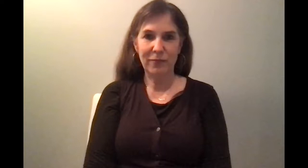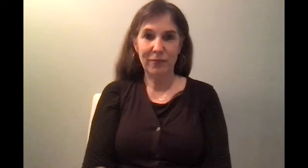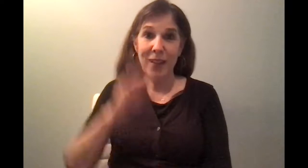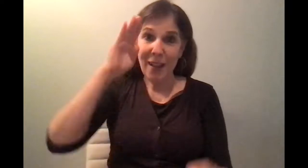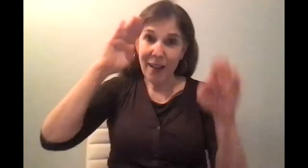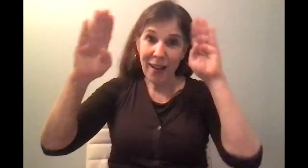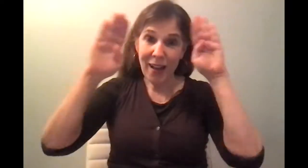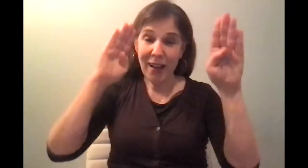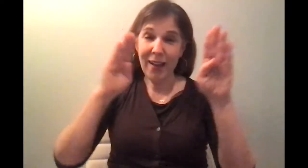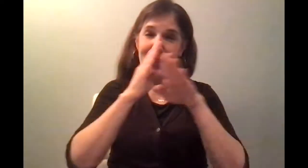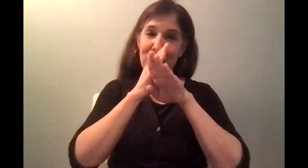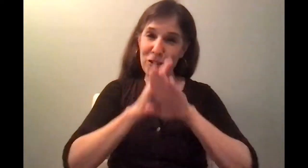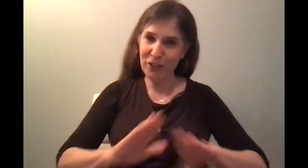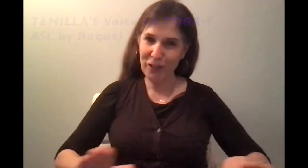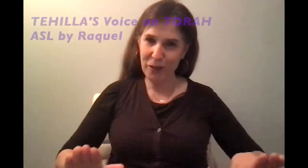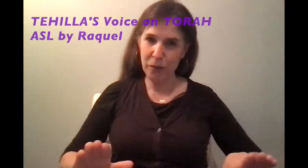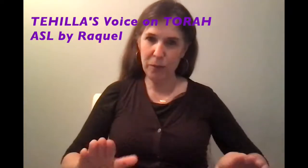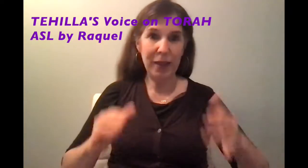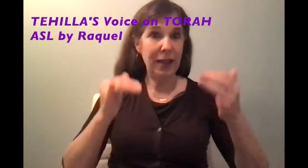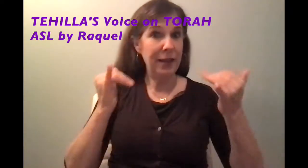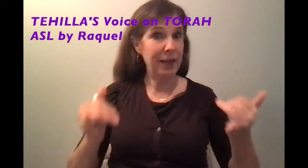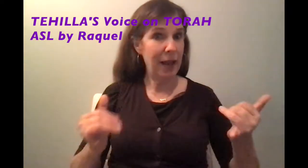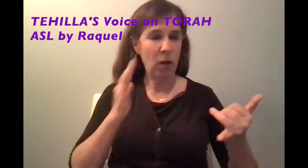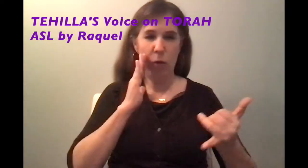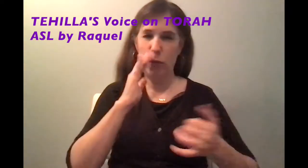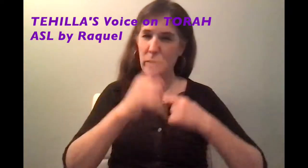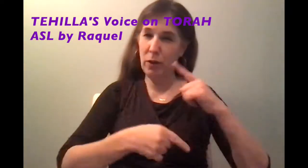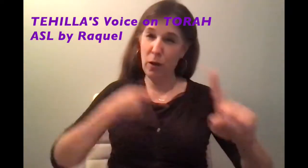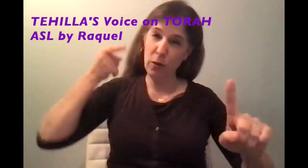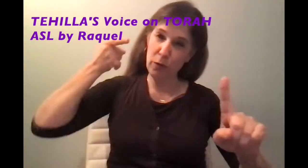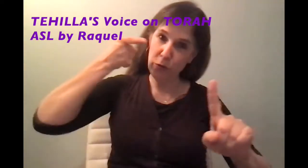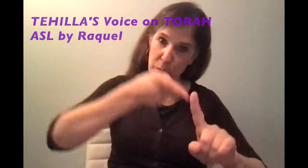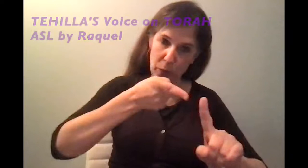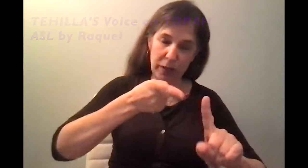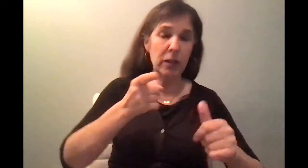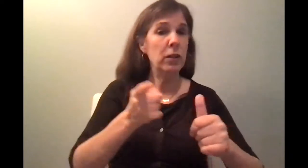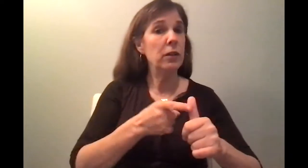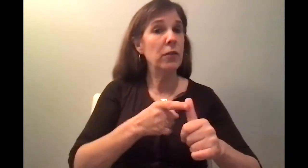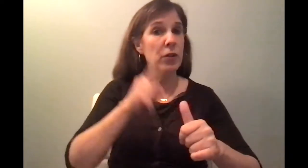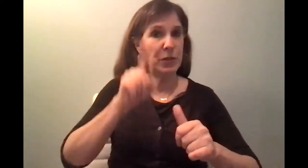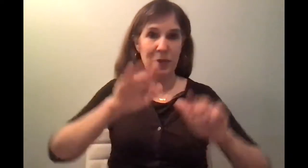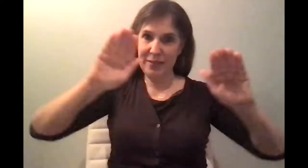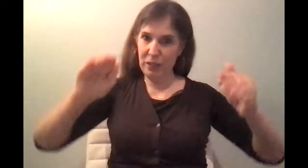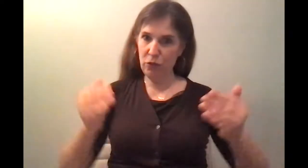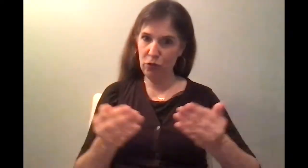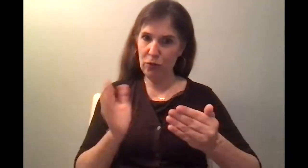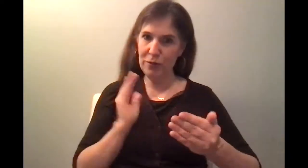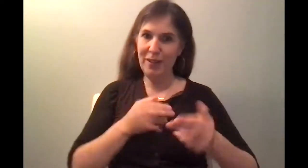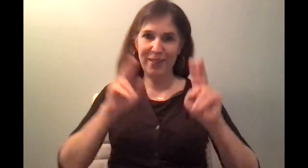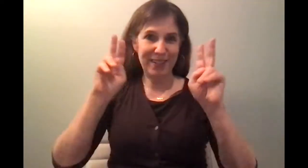Hi, shalom everybody. Okay, we'll try to get straight to the point, but I feel that we must do an introduction. We're dealing with something sacred if we just delve into